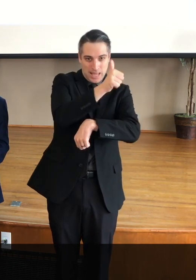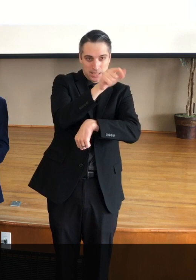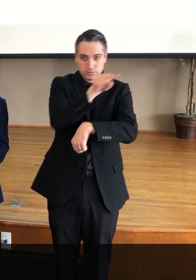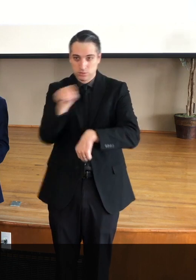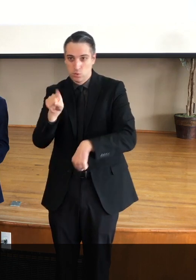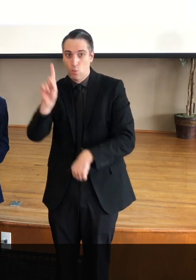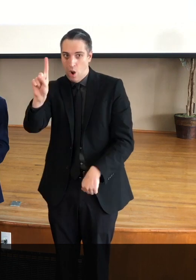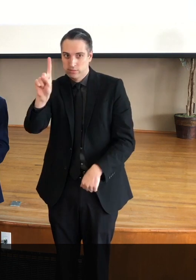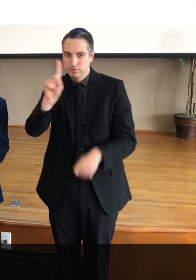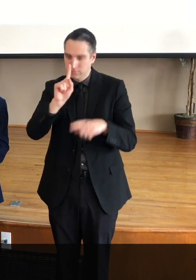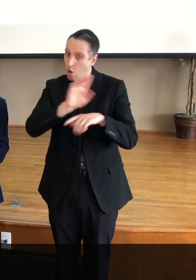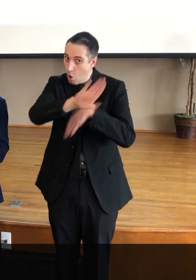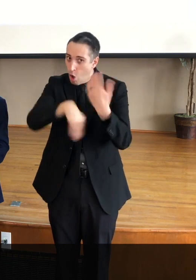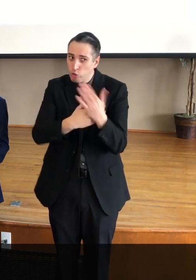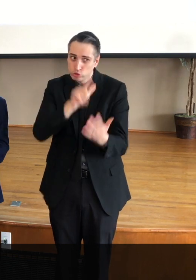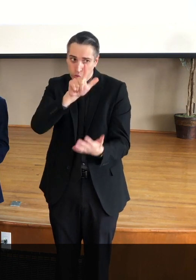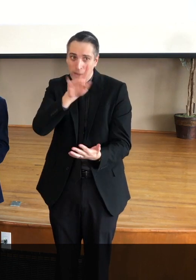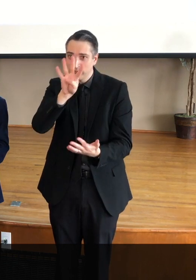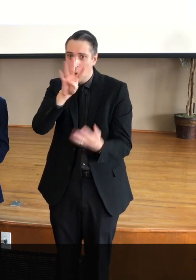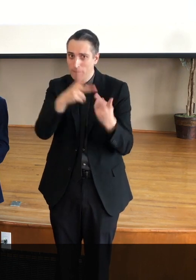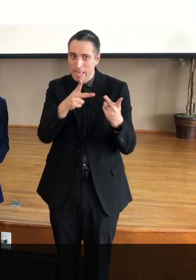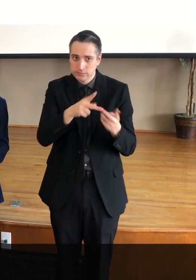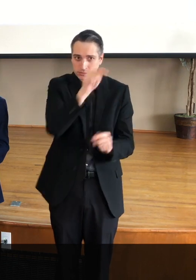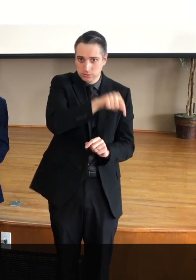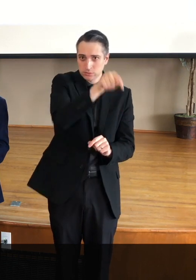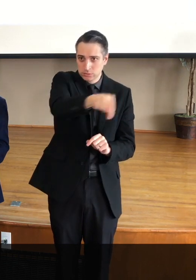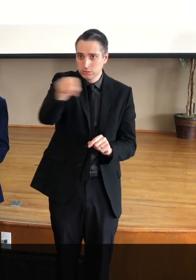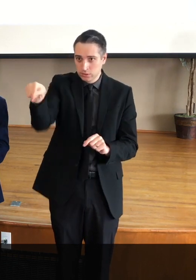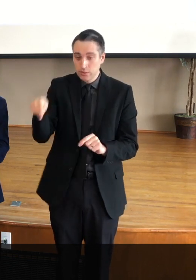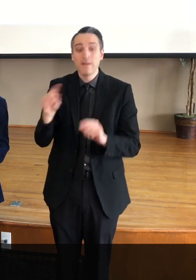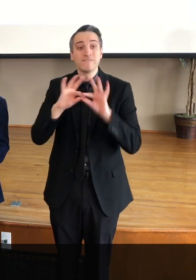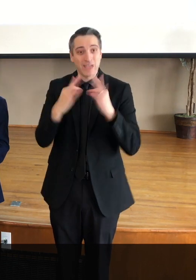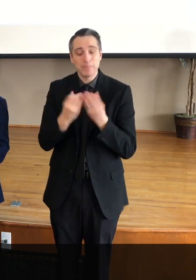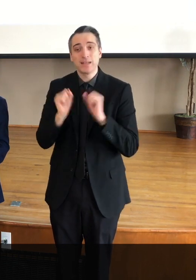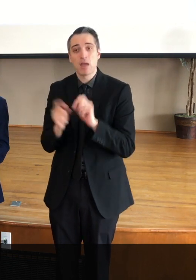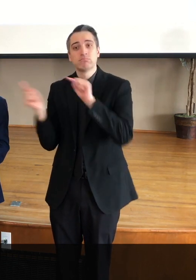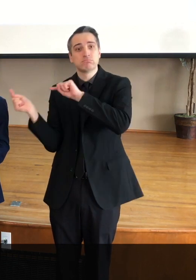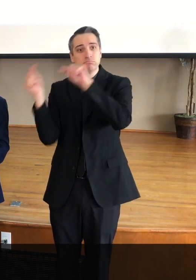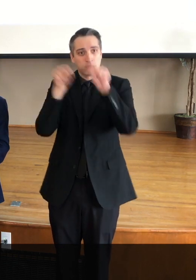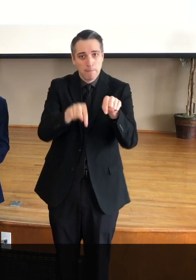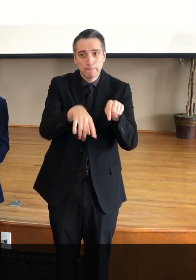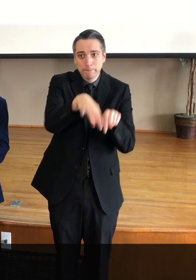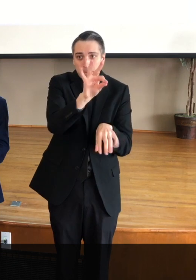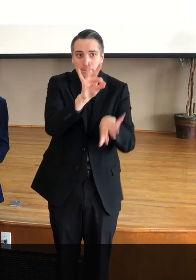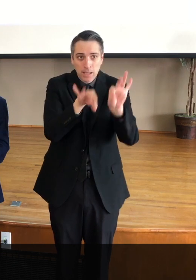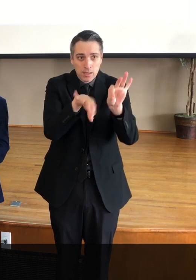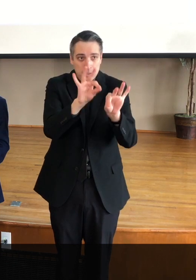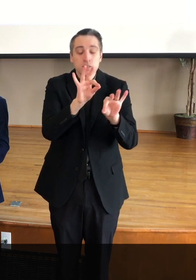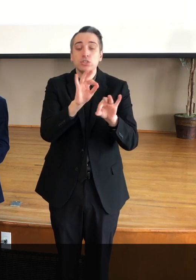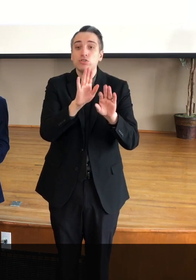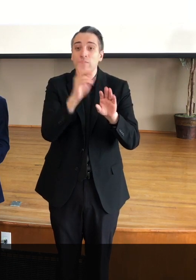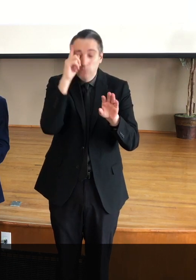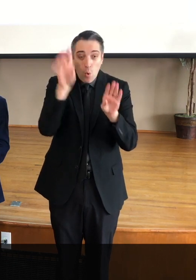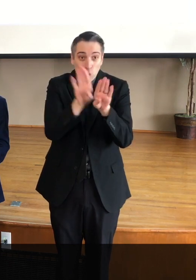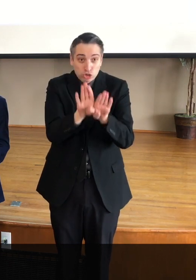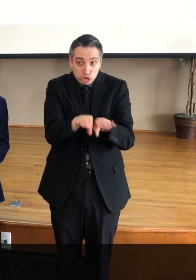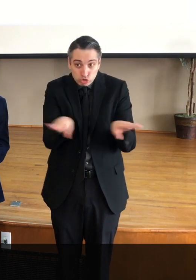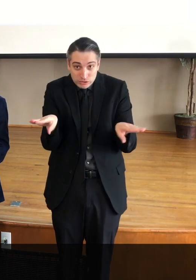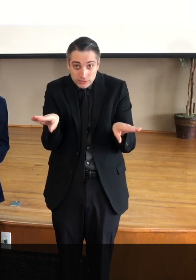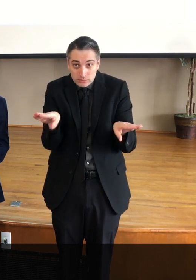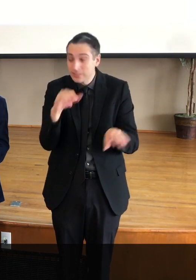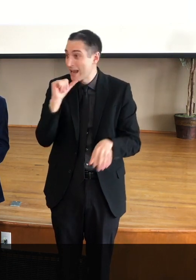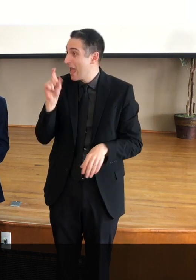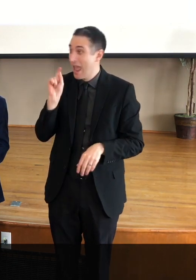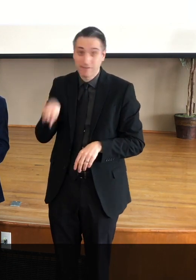those 24 sites, and families can in fact pick up meals during that time for their children who are up to the age 19. They do not have to be Flint Community